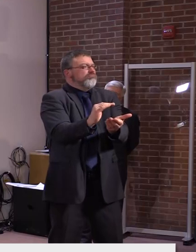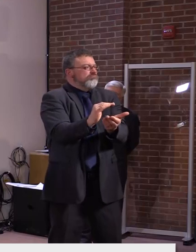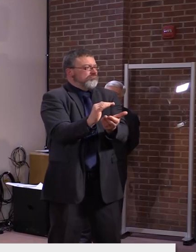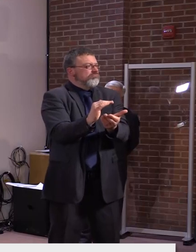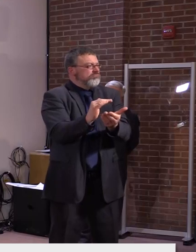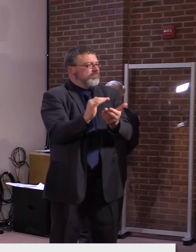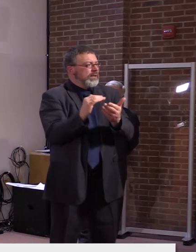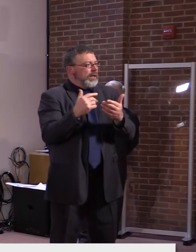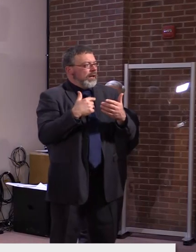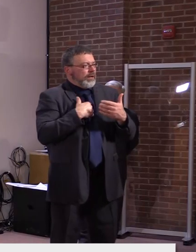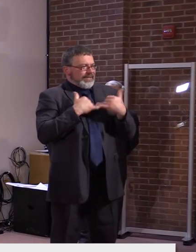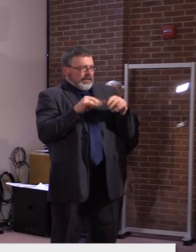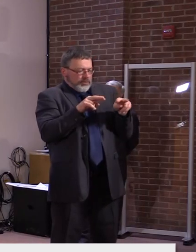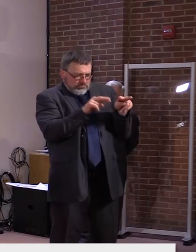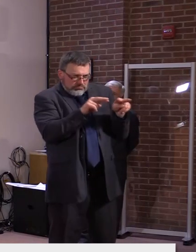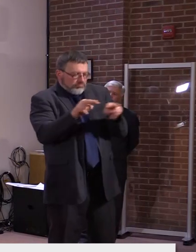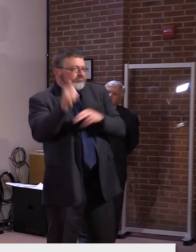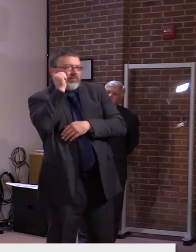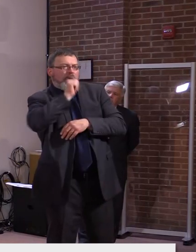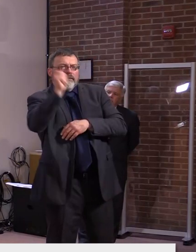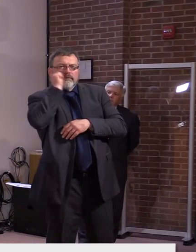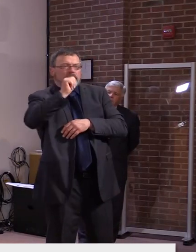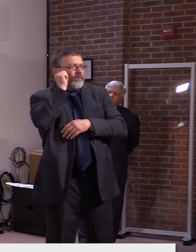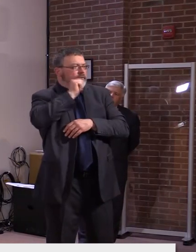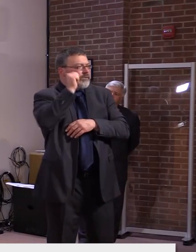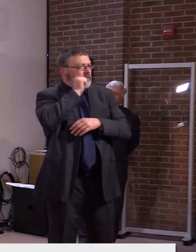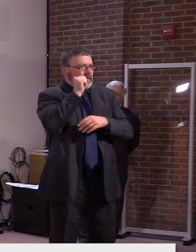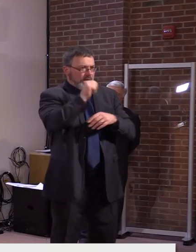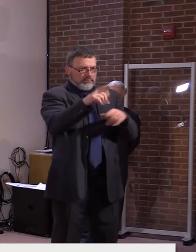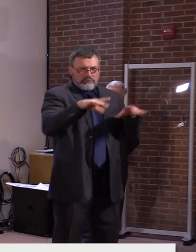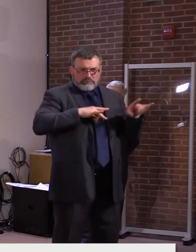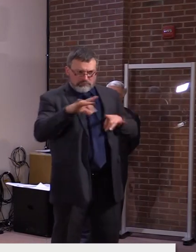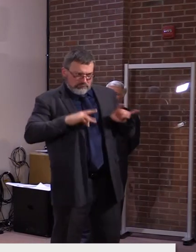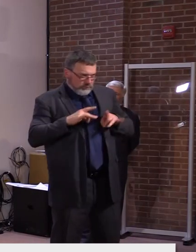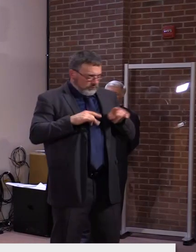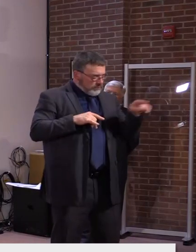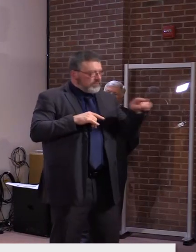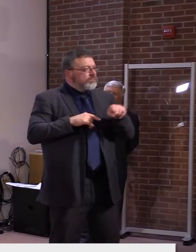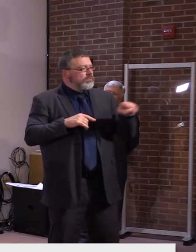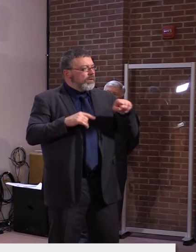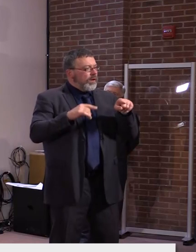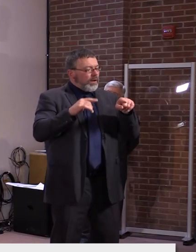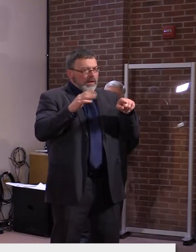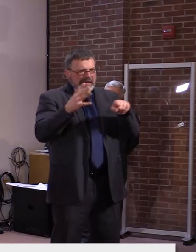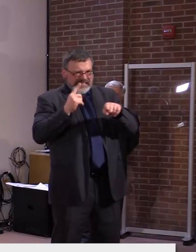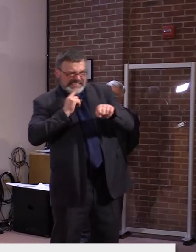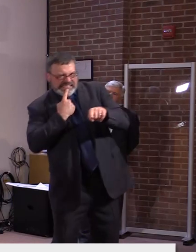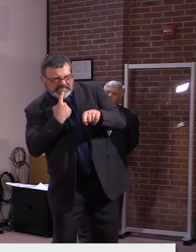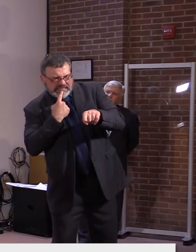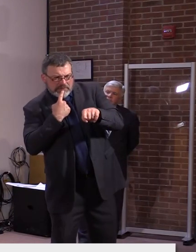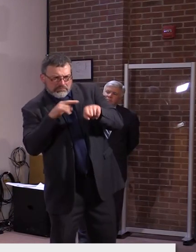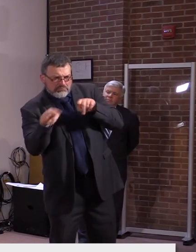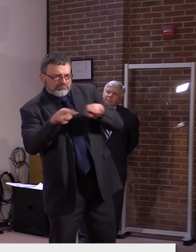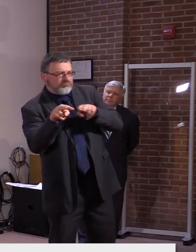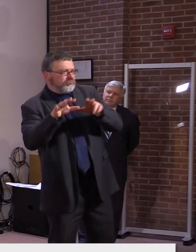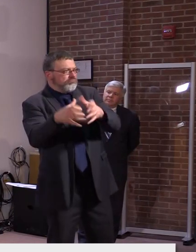the number of cases, I think it was this morning, there was